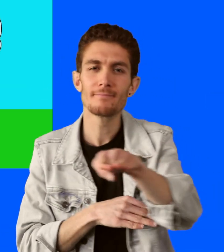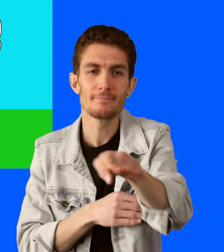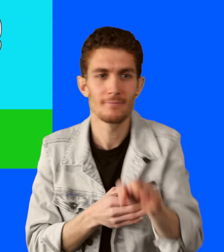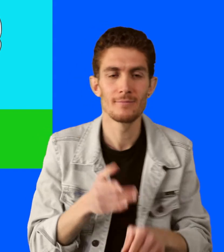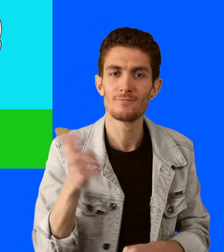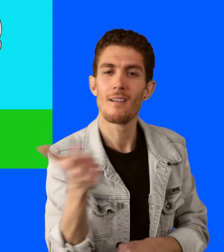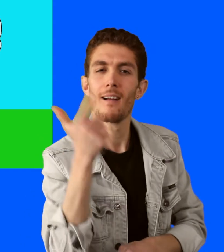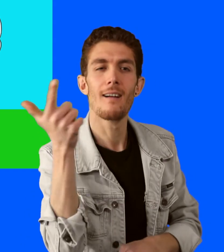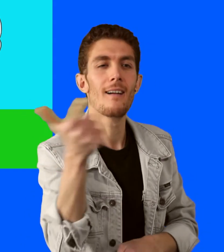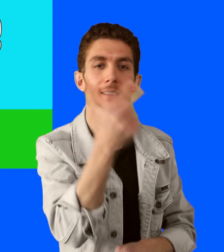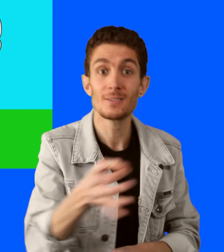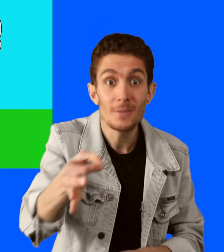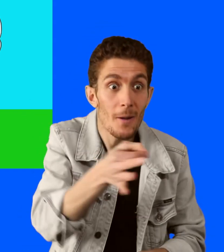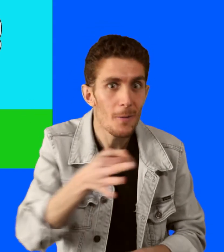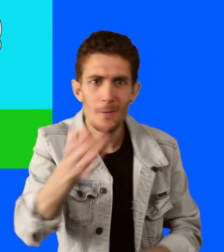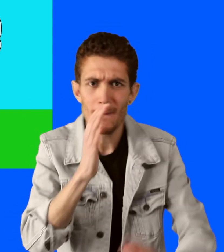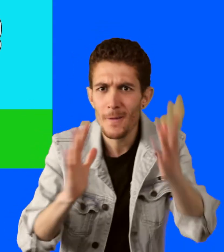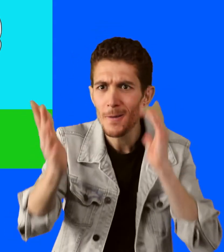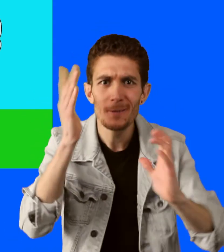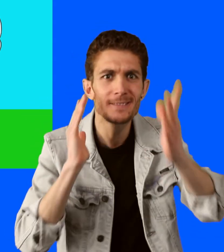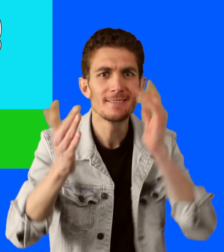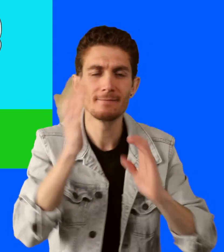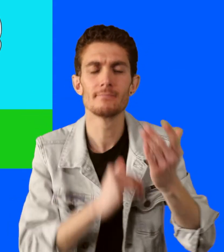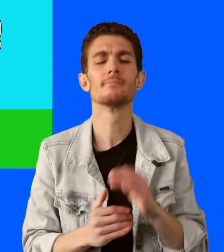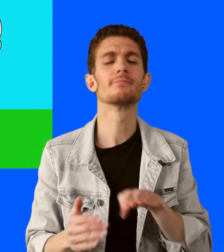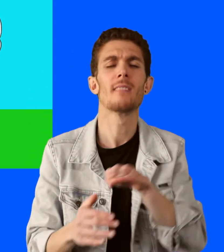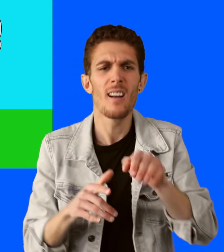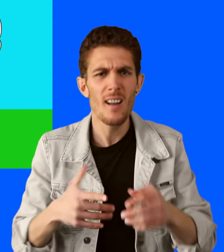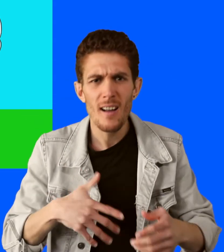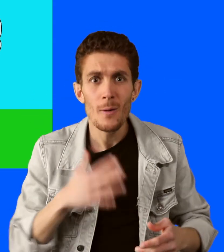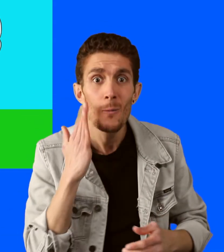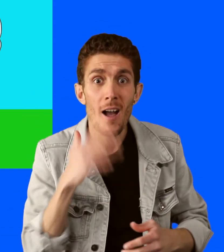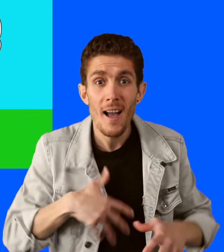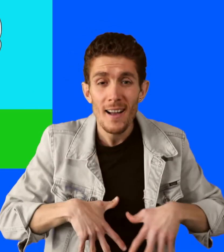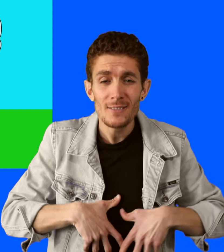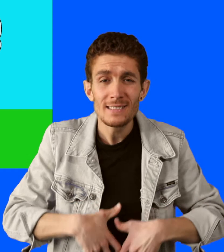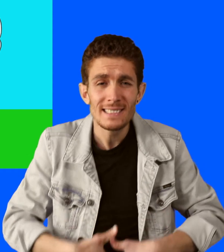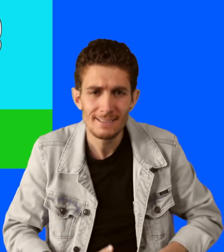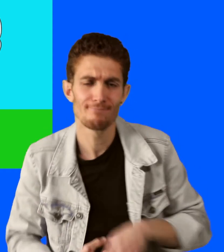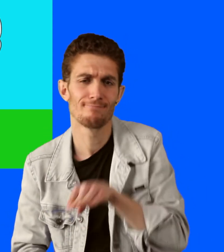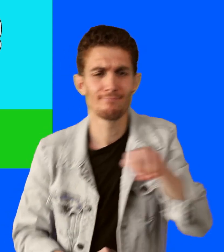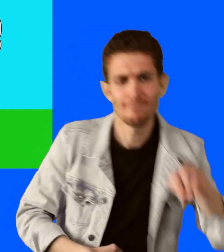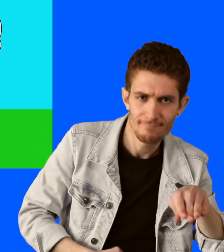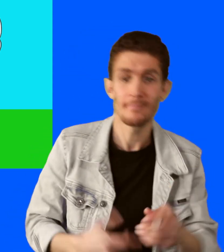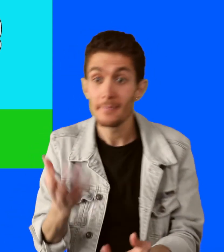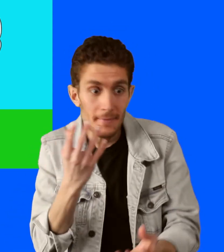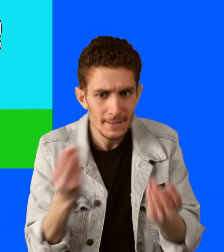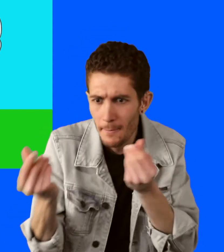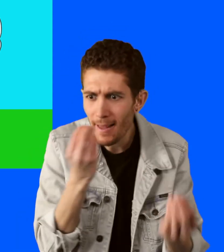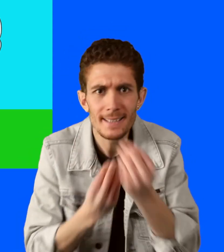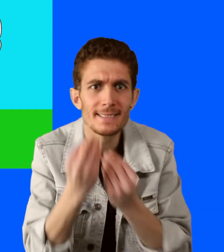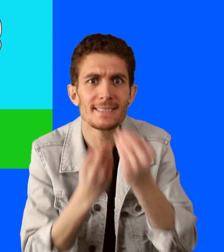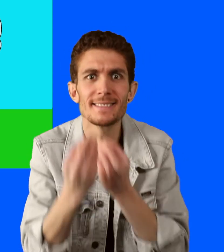and she and her pals set off in their imaginary journey they went through the town and passed the forest on their adventure